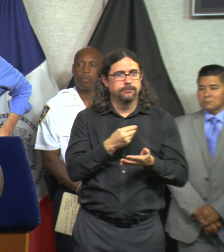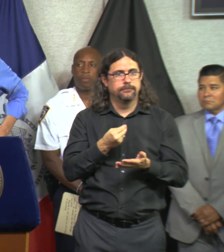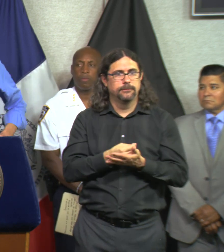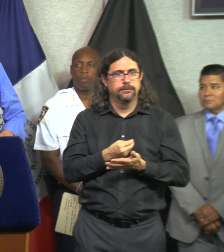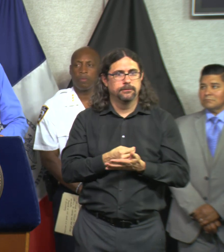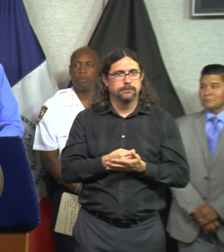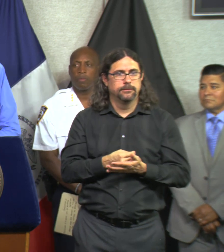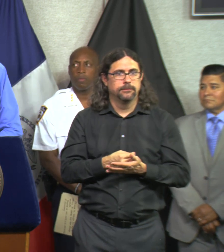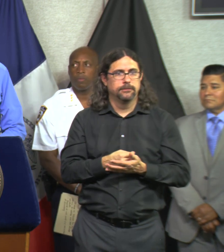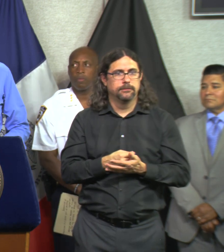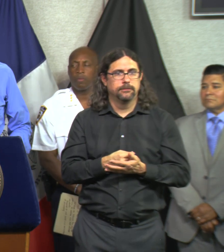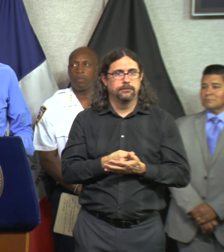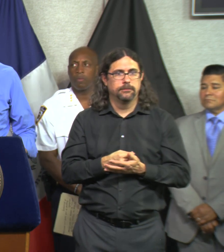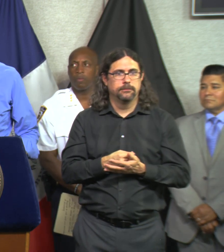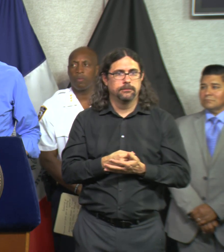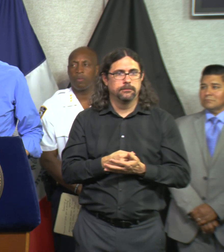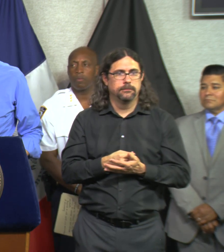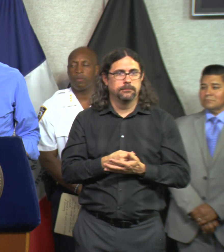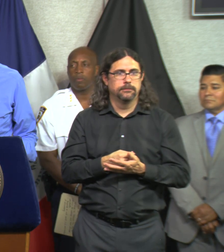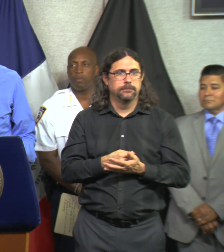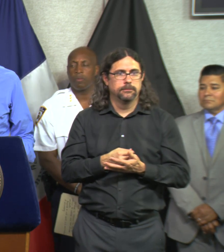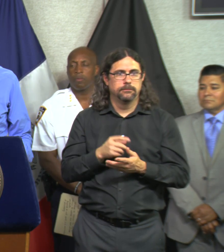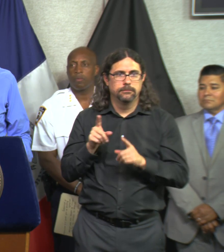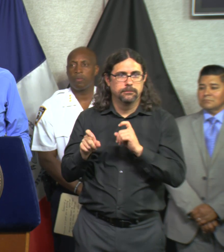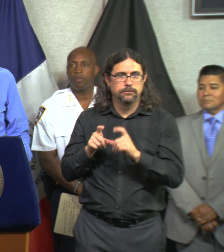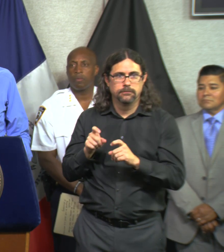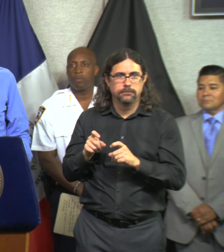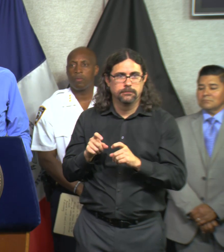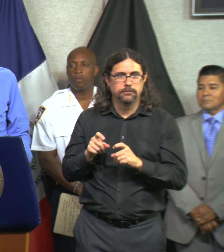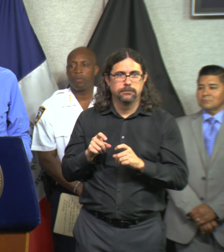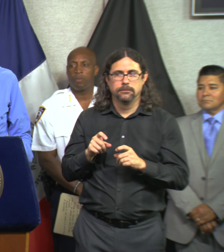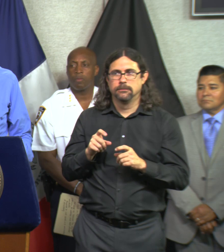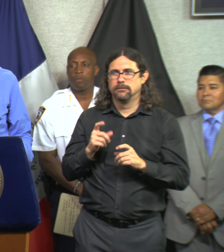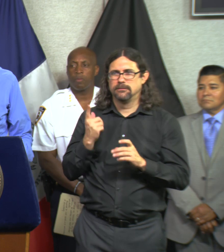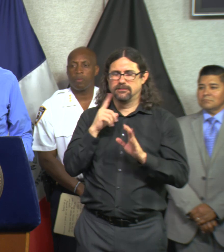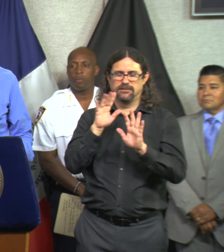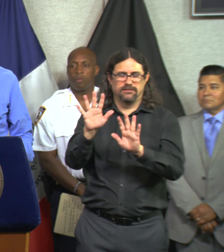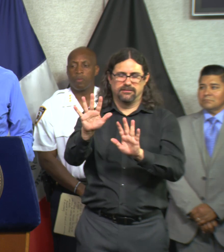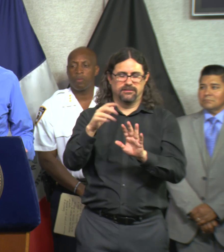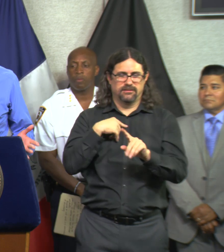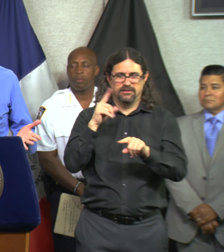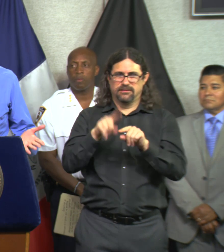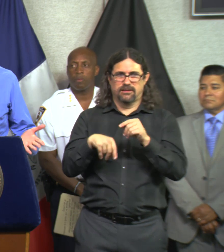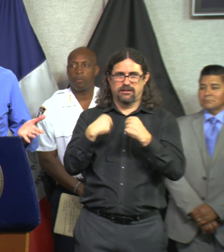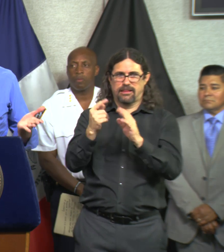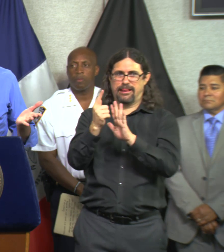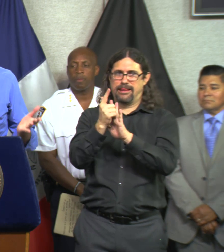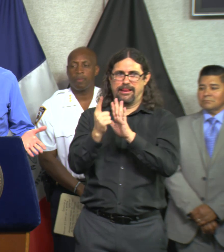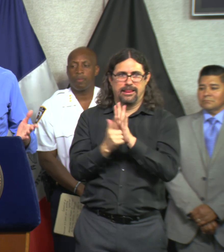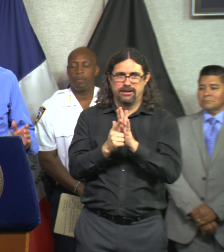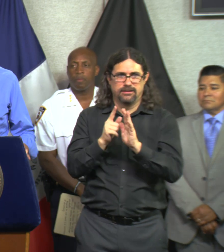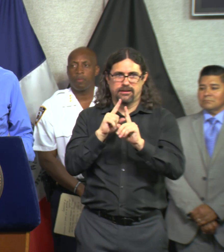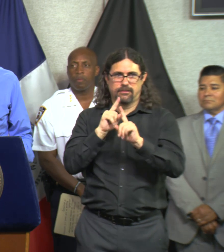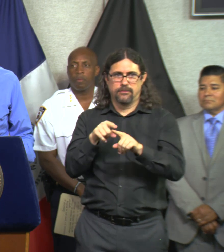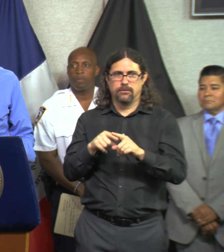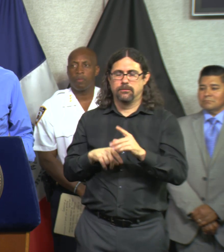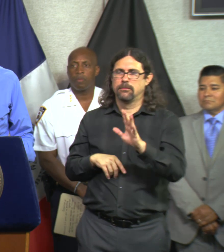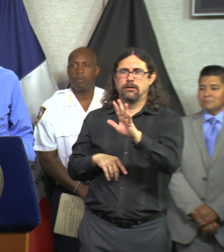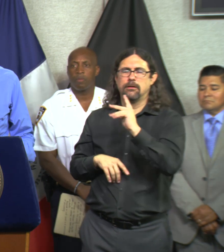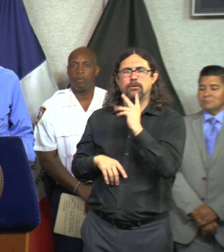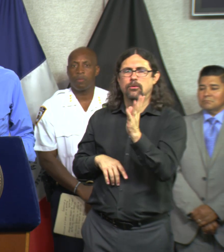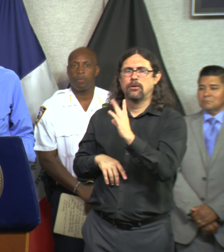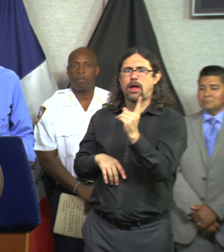just can't give you legalistic answers and technical answers. It's not what I do. Talk to the campaign. Again, everything was